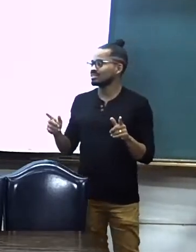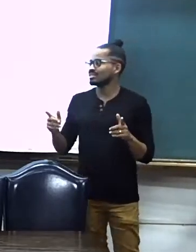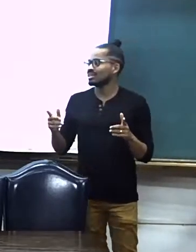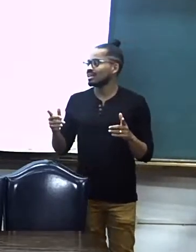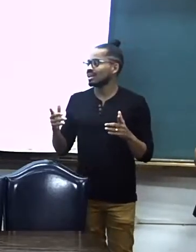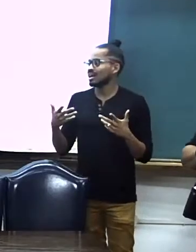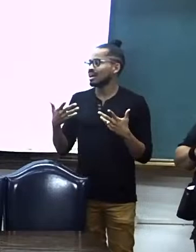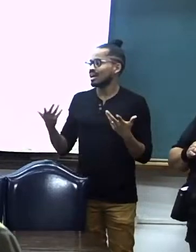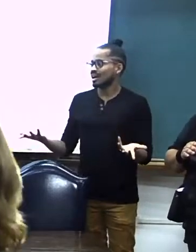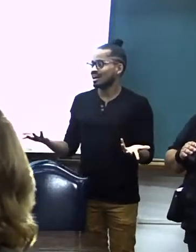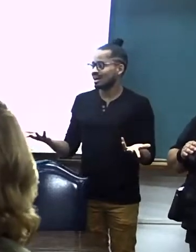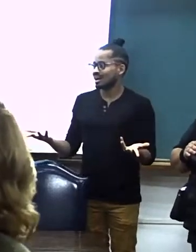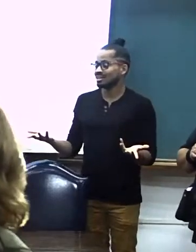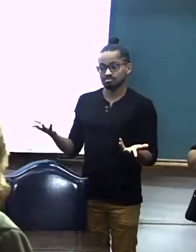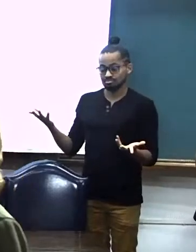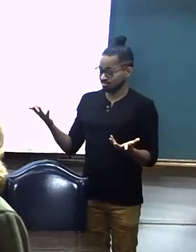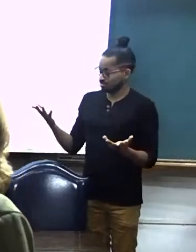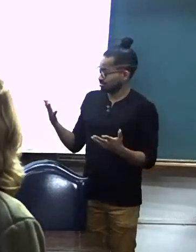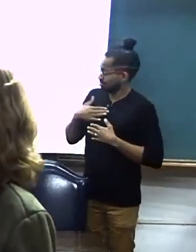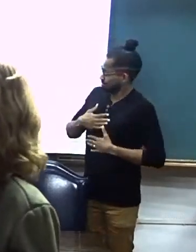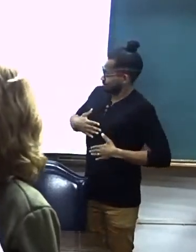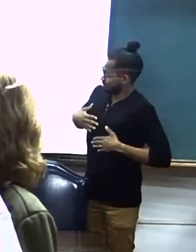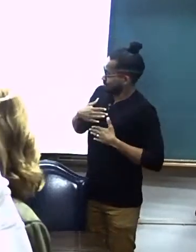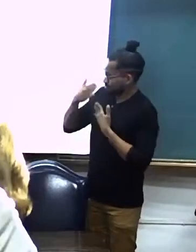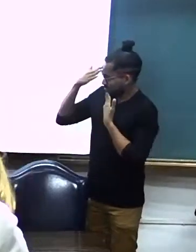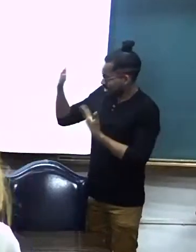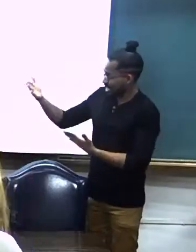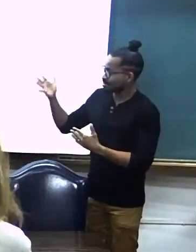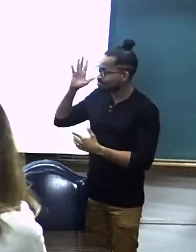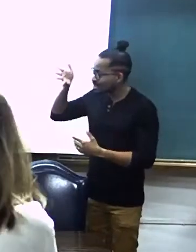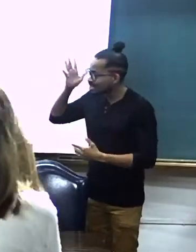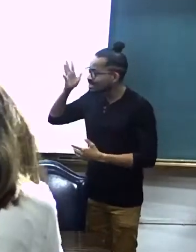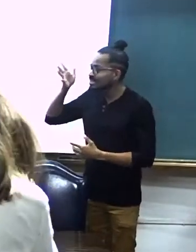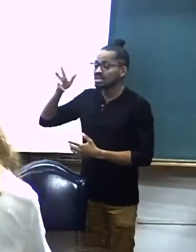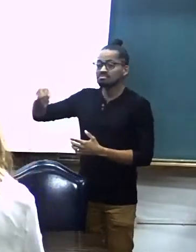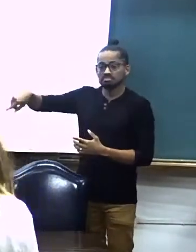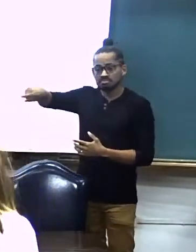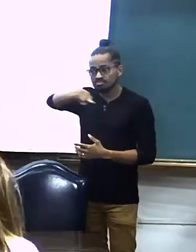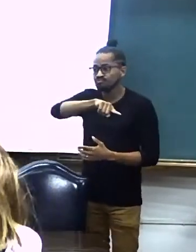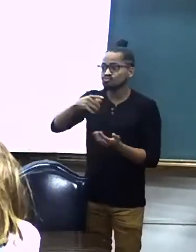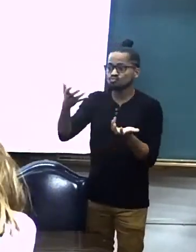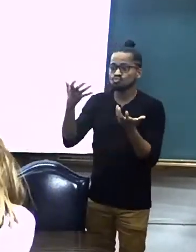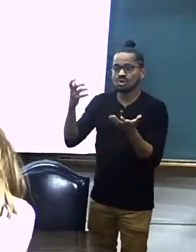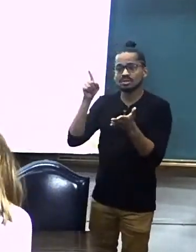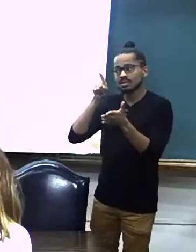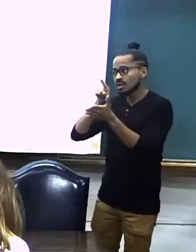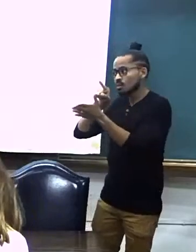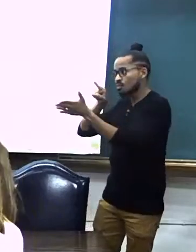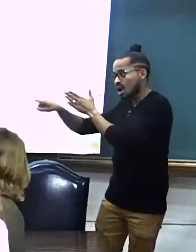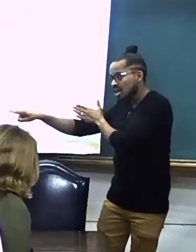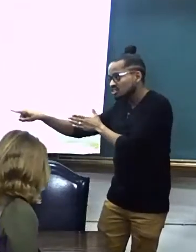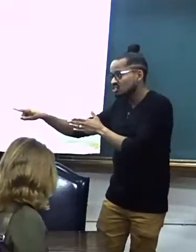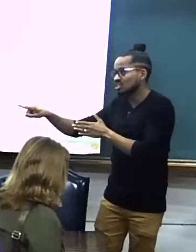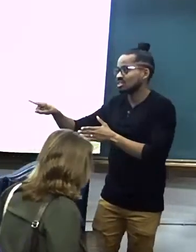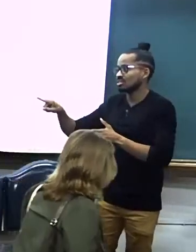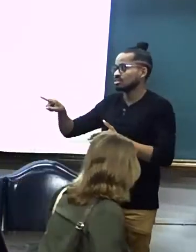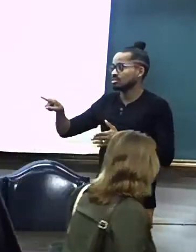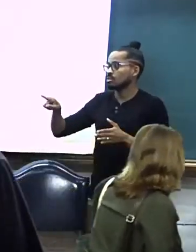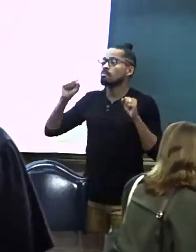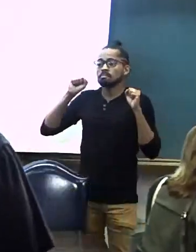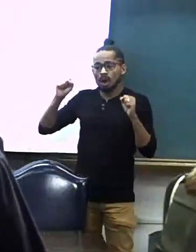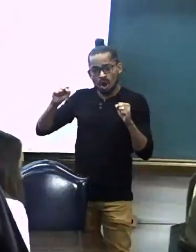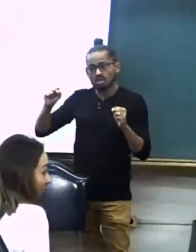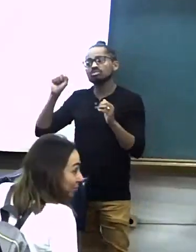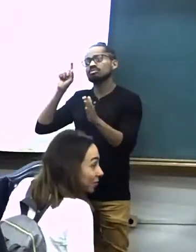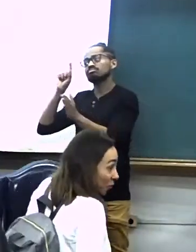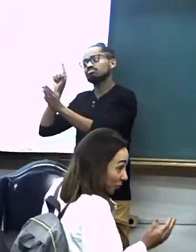presentation. Very hard, right? So, então, se alguém tiver alguma pergunta, precisar de ajuda ou quiser perguntar diretamente